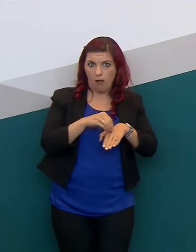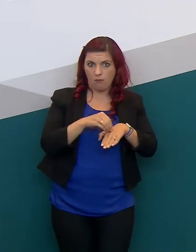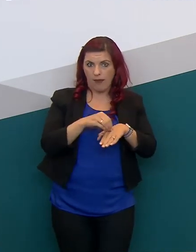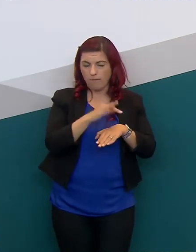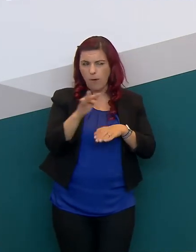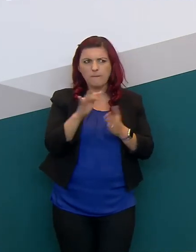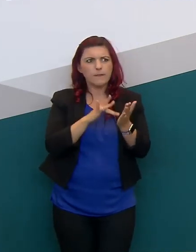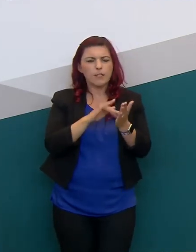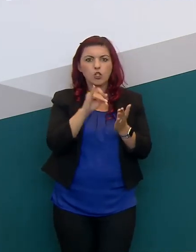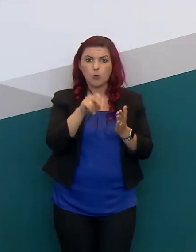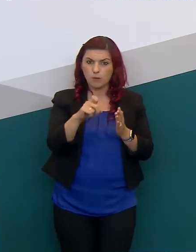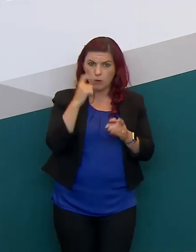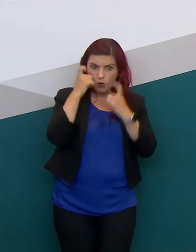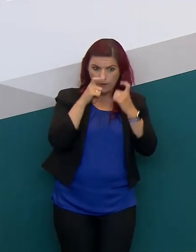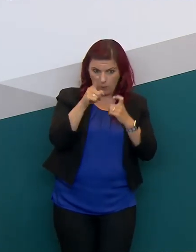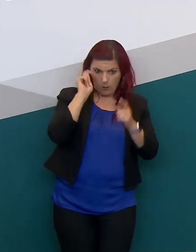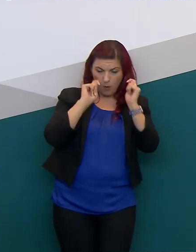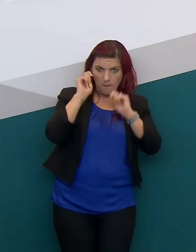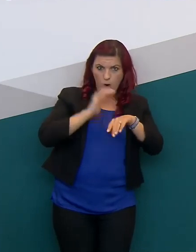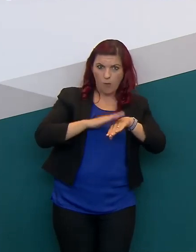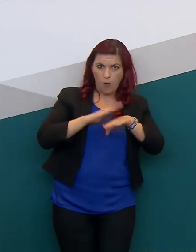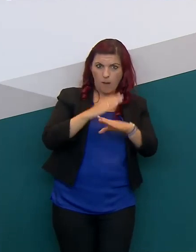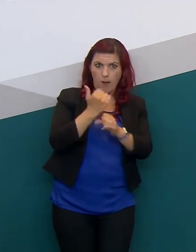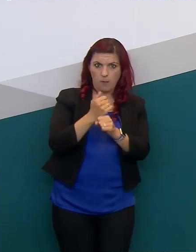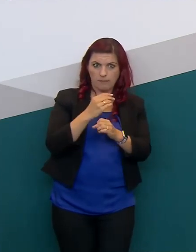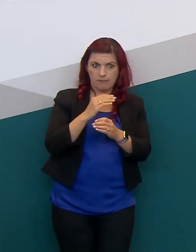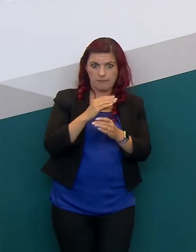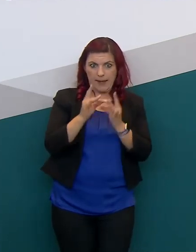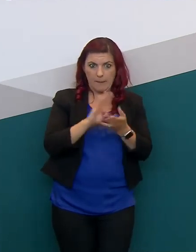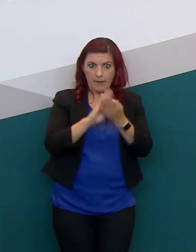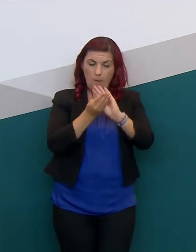giving more consideration to in terms of actually making it mandatory?